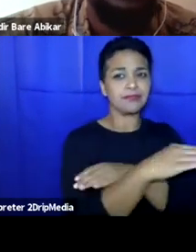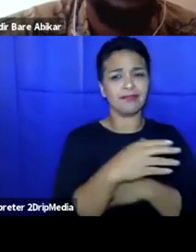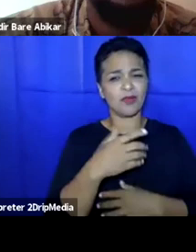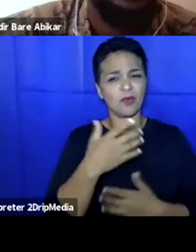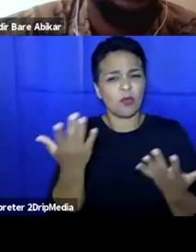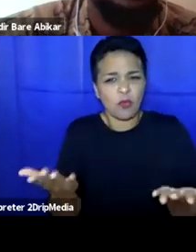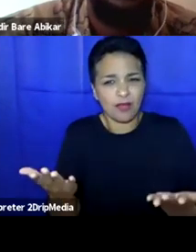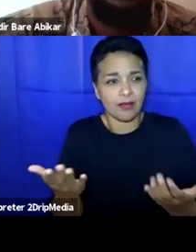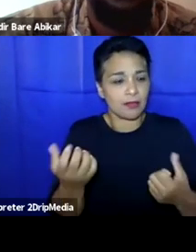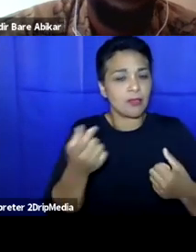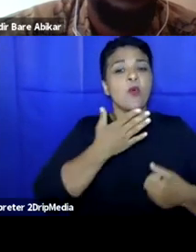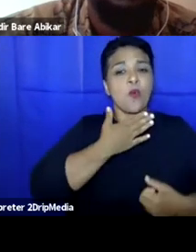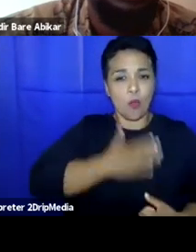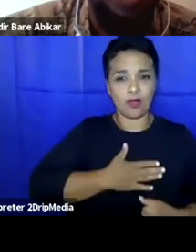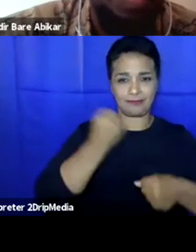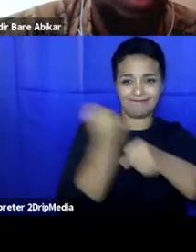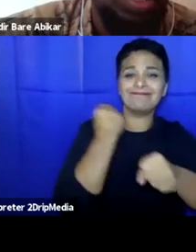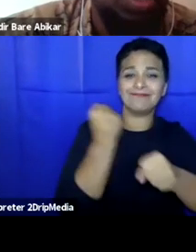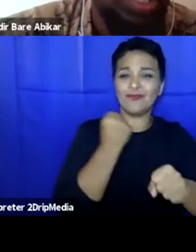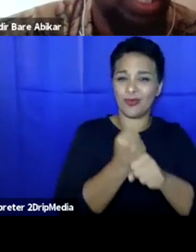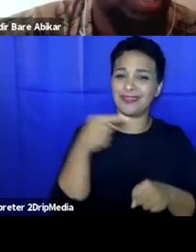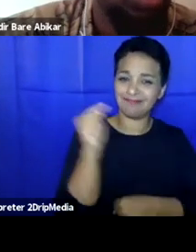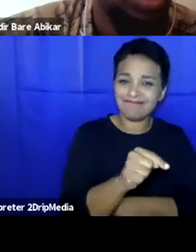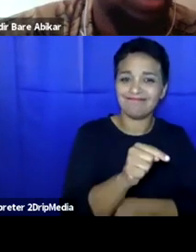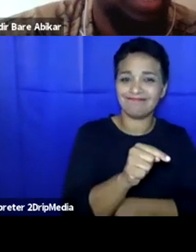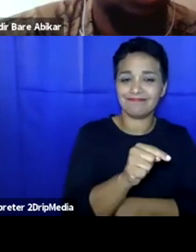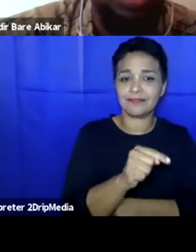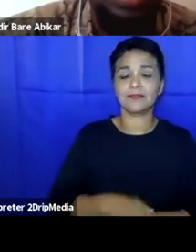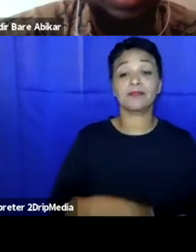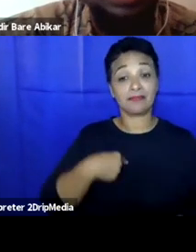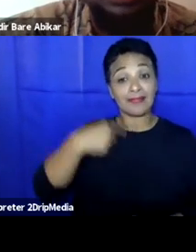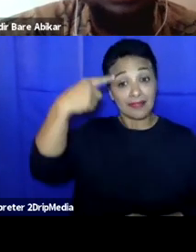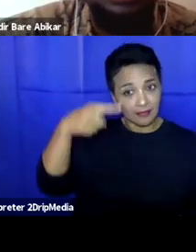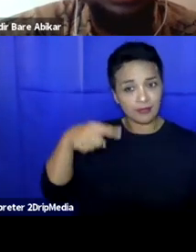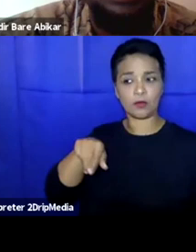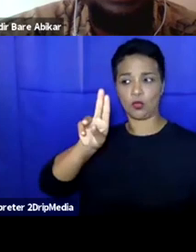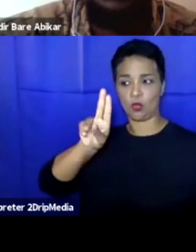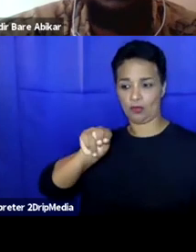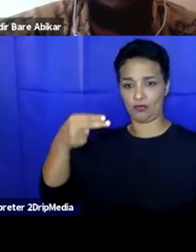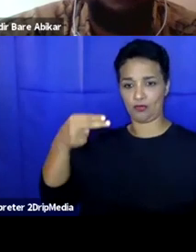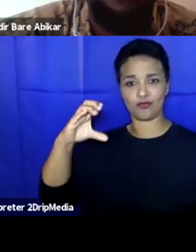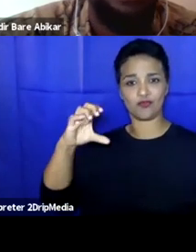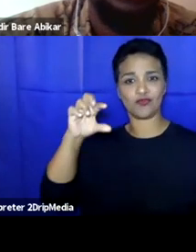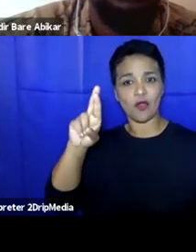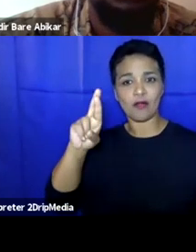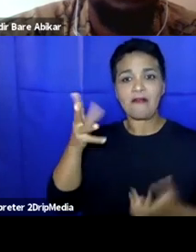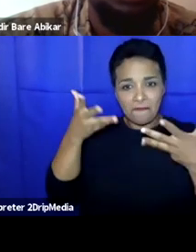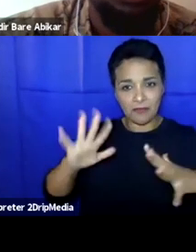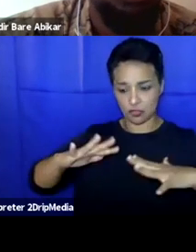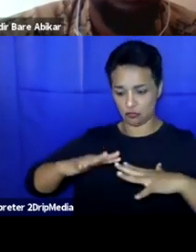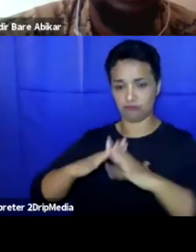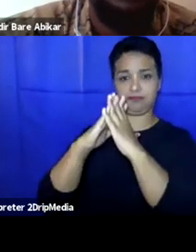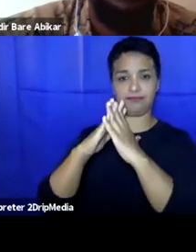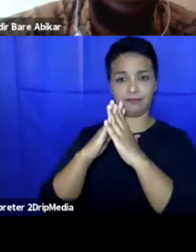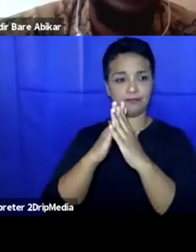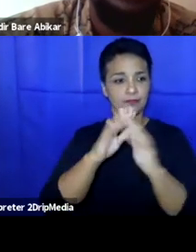think one thing which is very important in UNHCR has already started is creation of awareness,